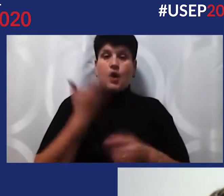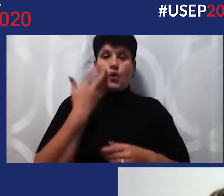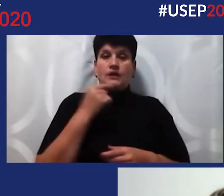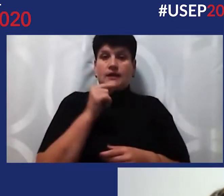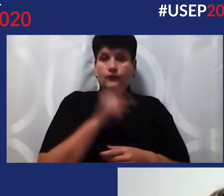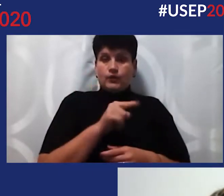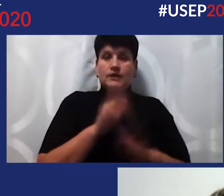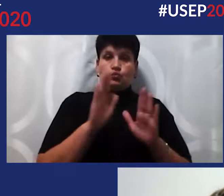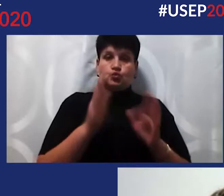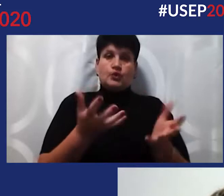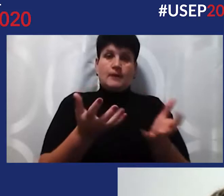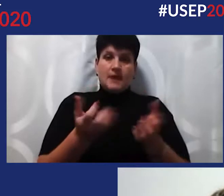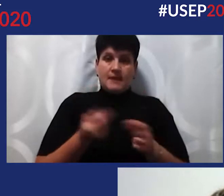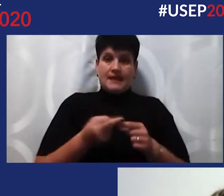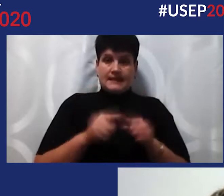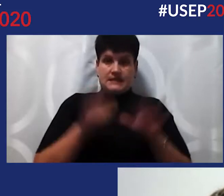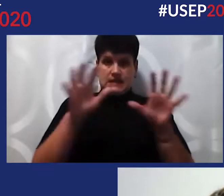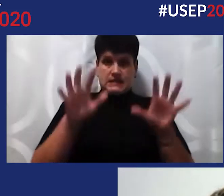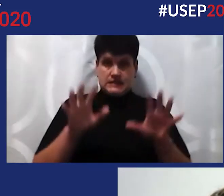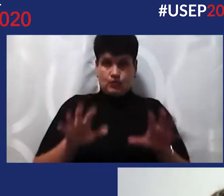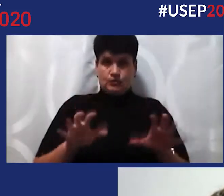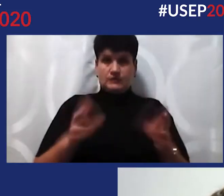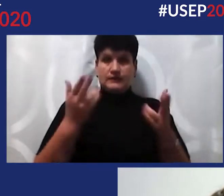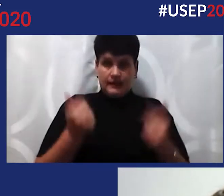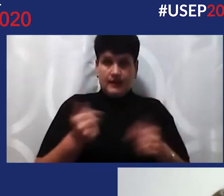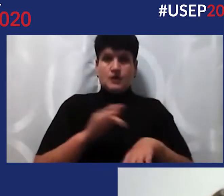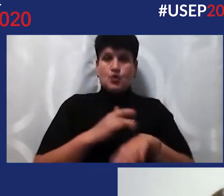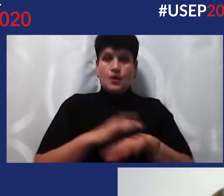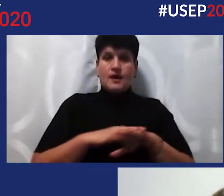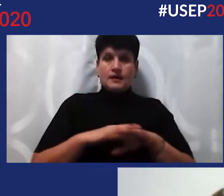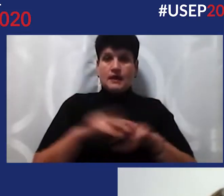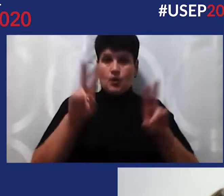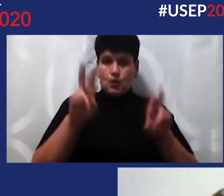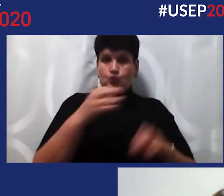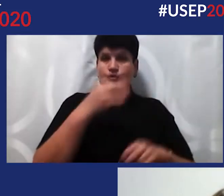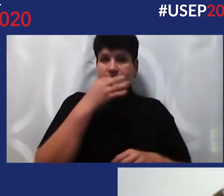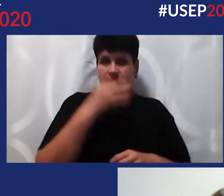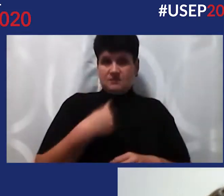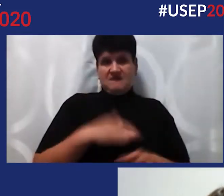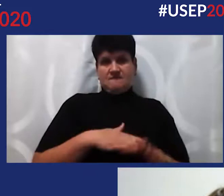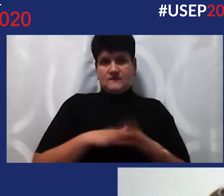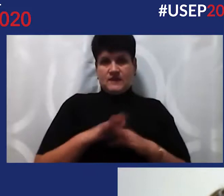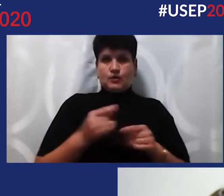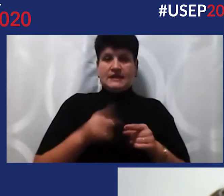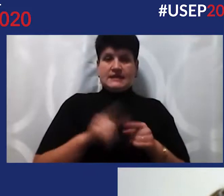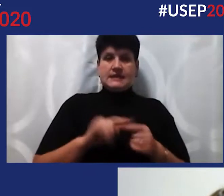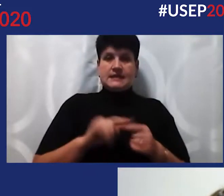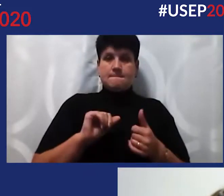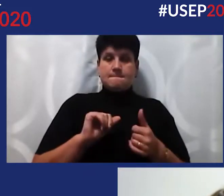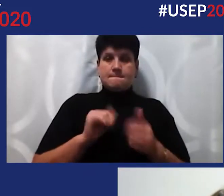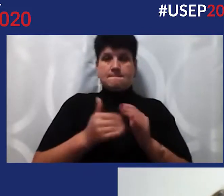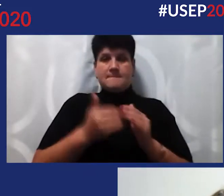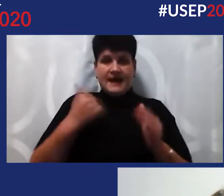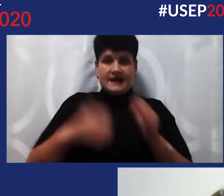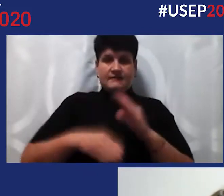to think and hard. Obviously, the servants of the people